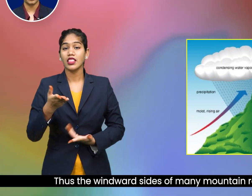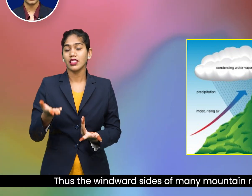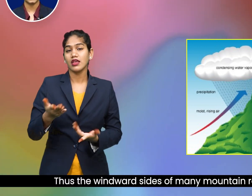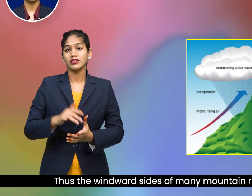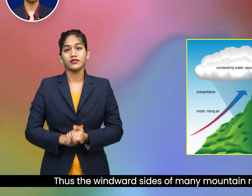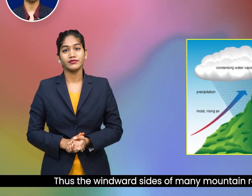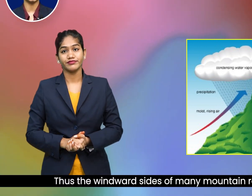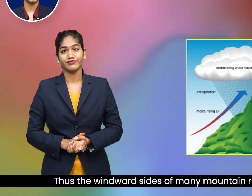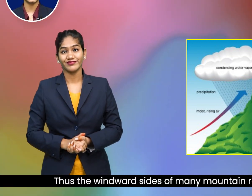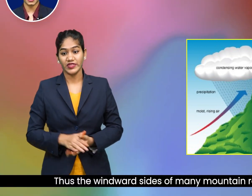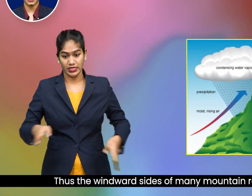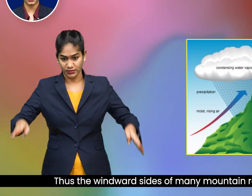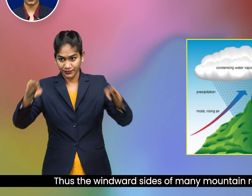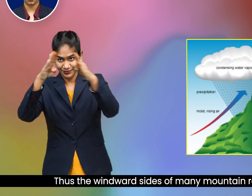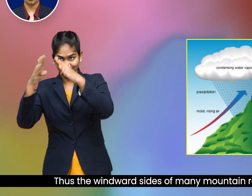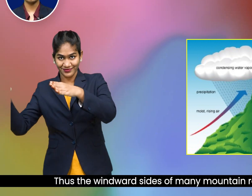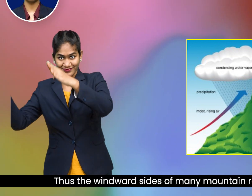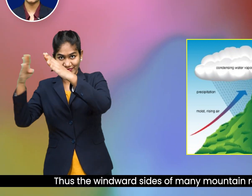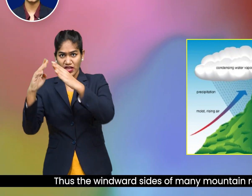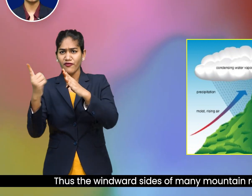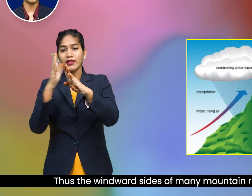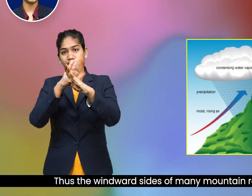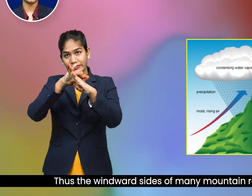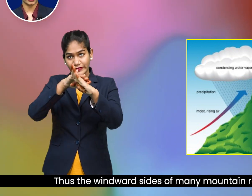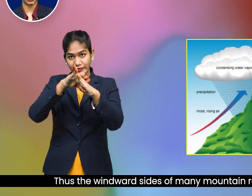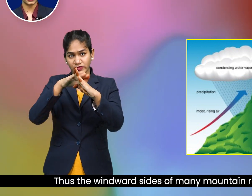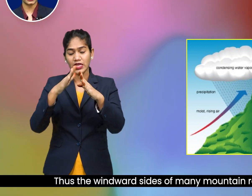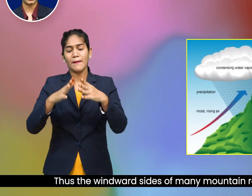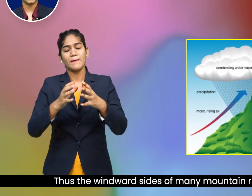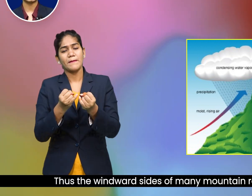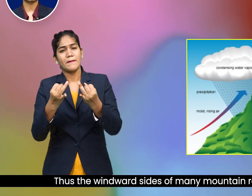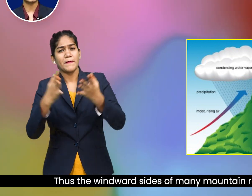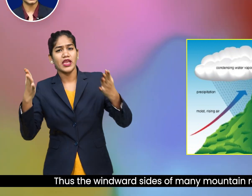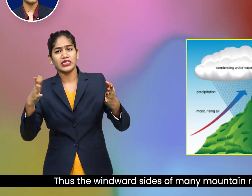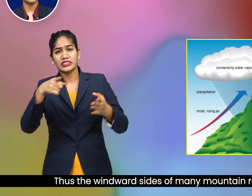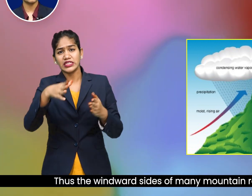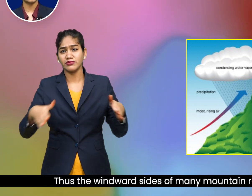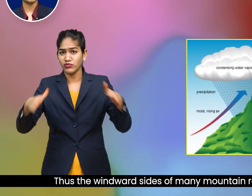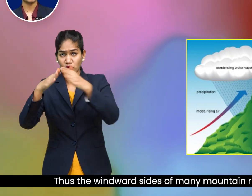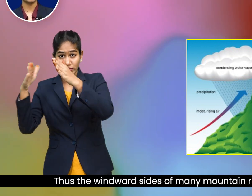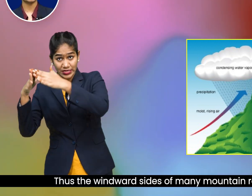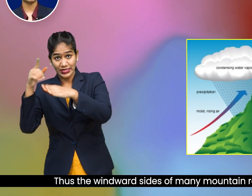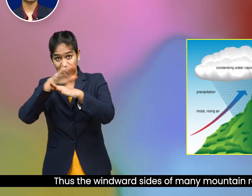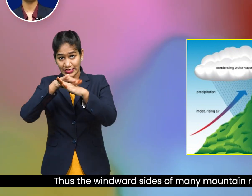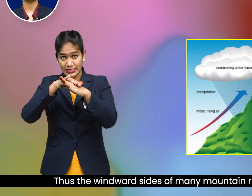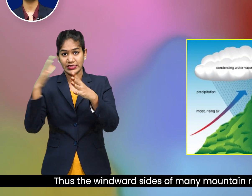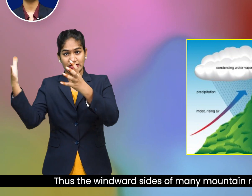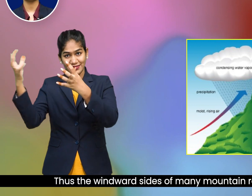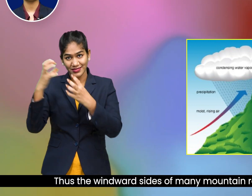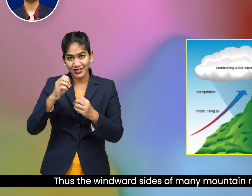Thus, the windward sides of many mountain ranges receive